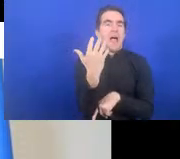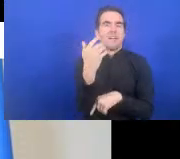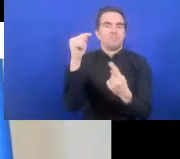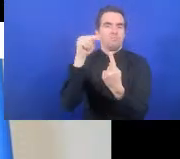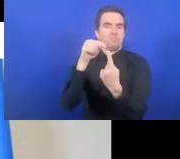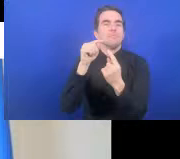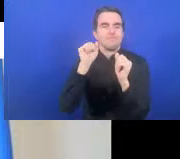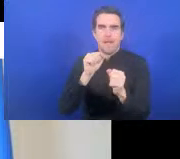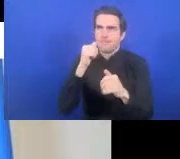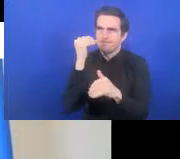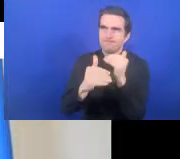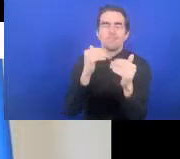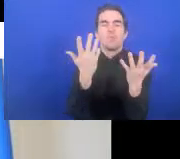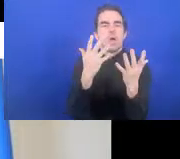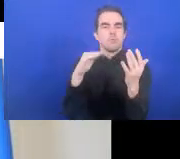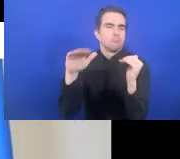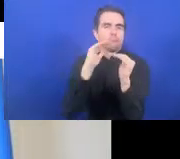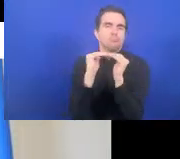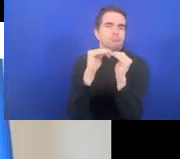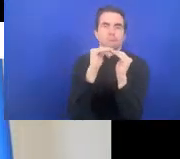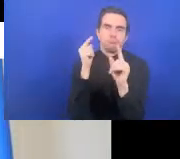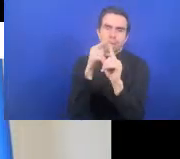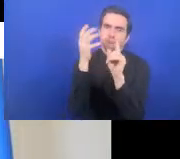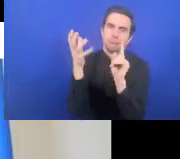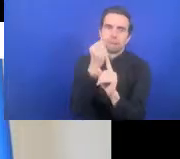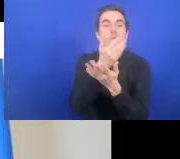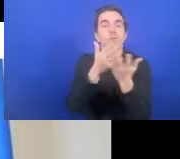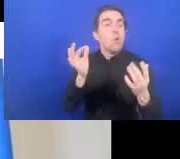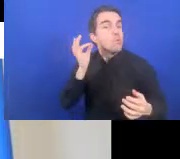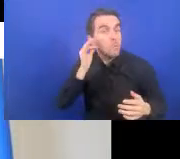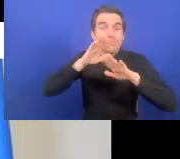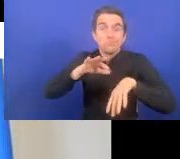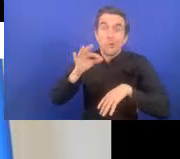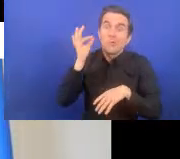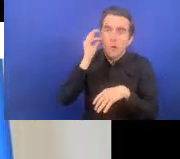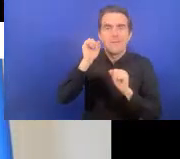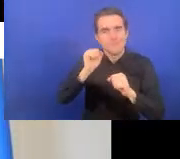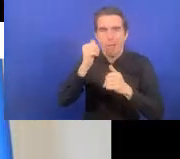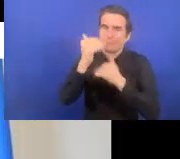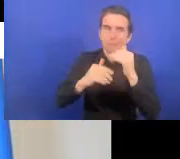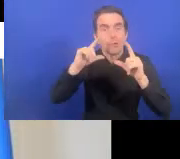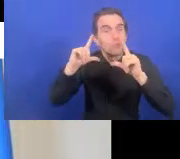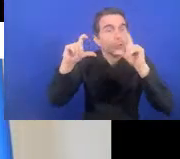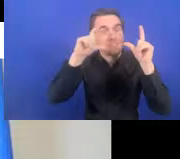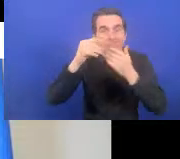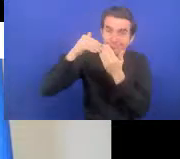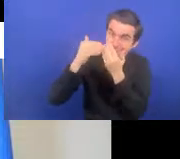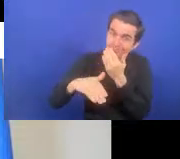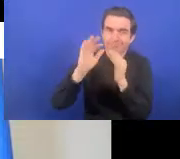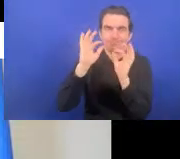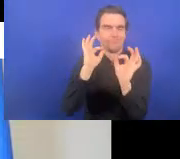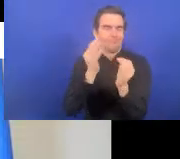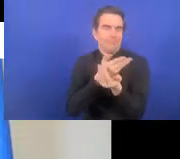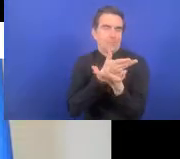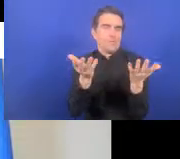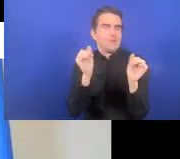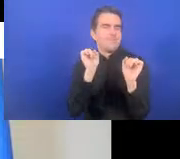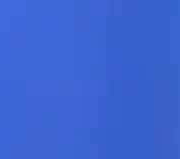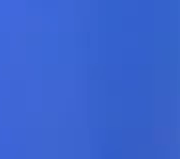of tomorrow where everyone has the opportunity to benefit, no matter their gender. Thank